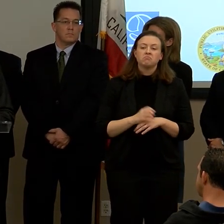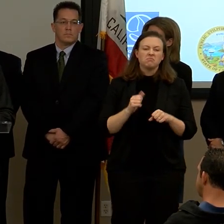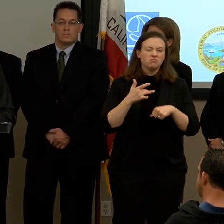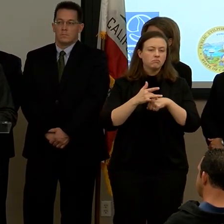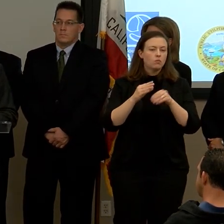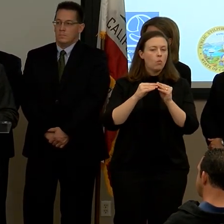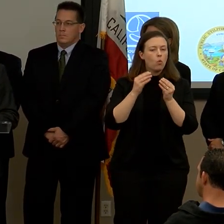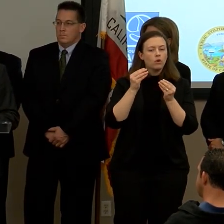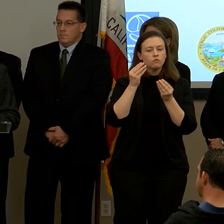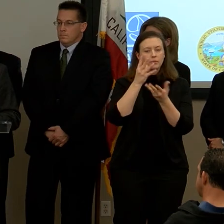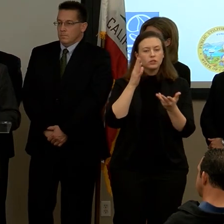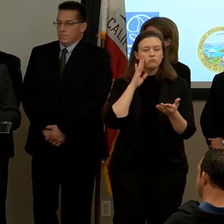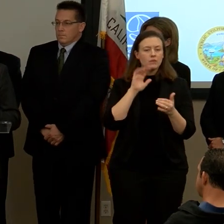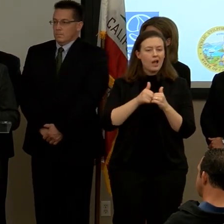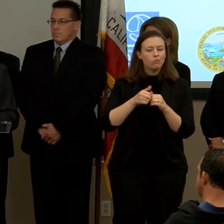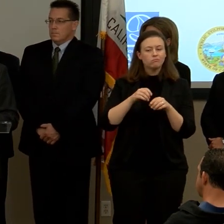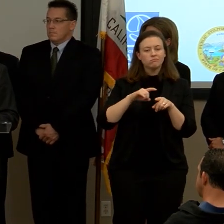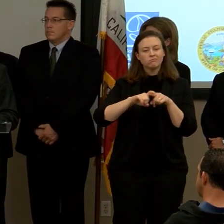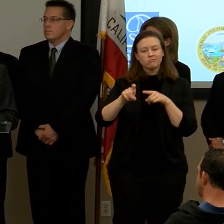more information by calling